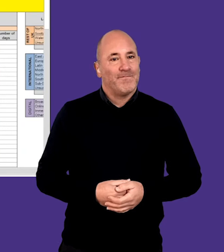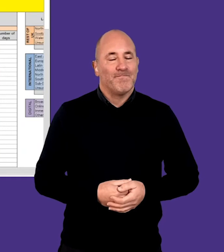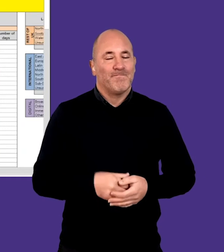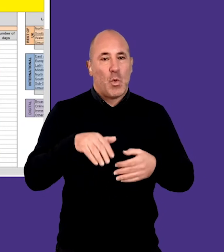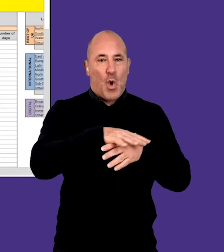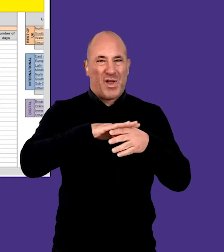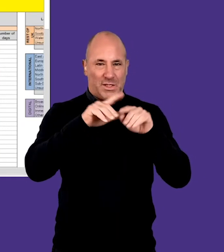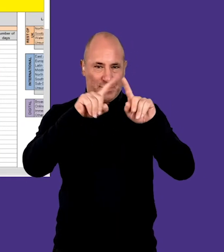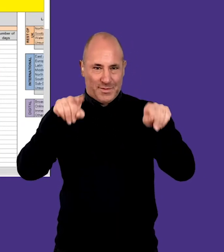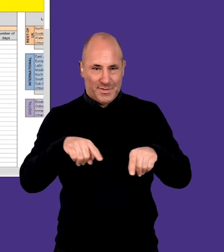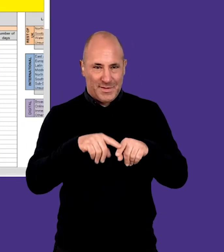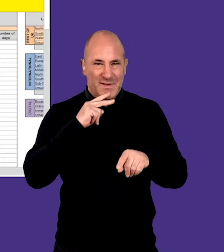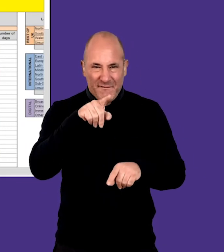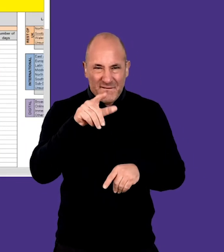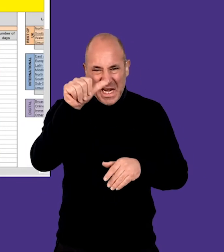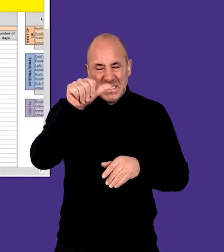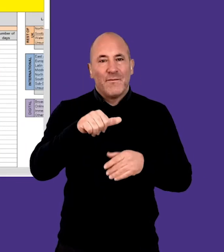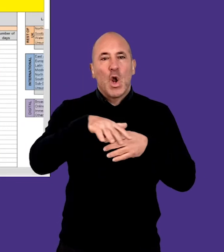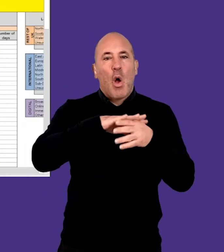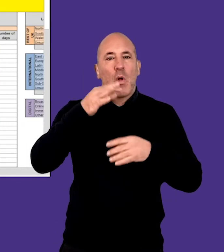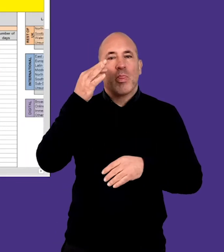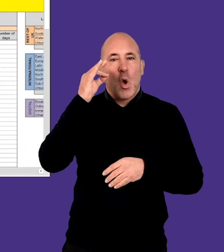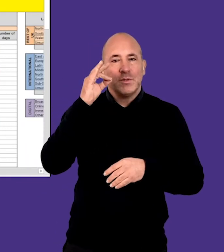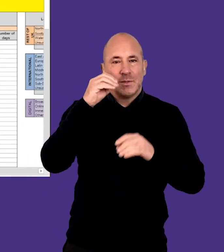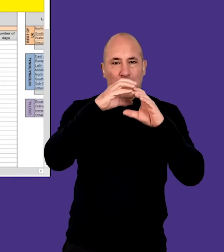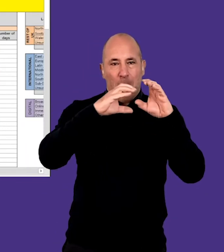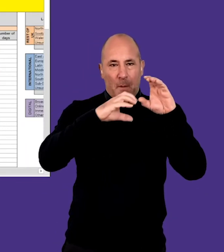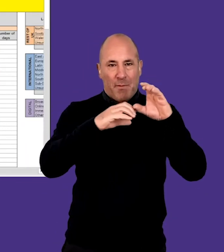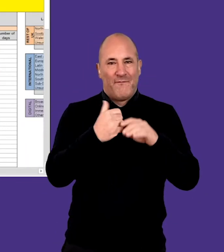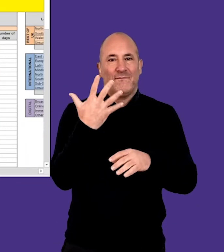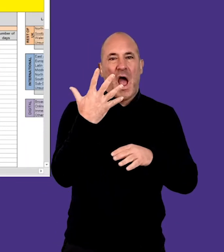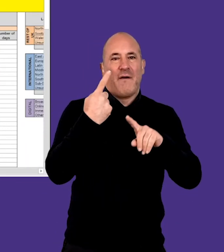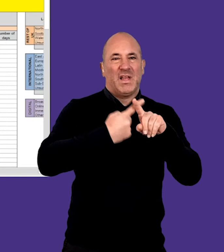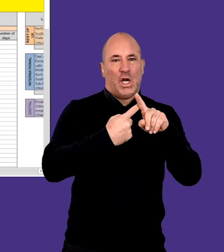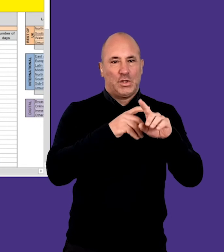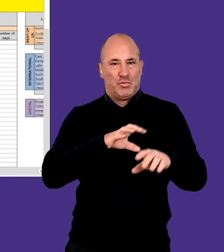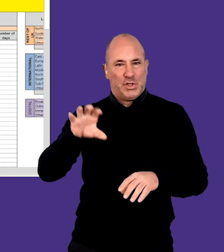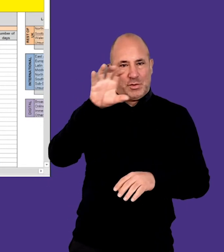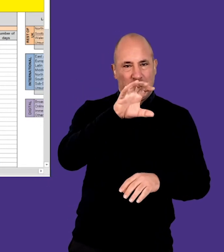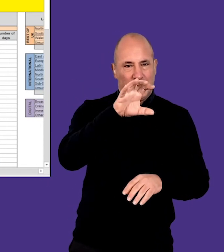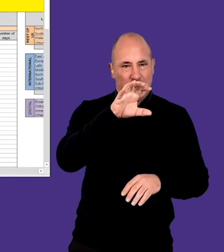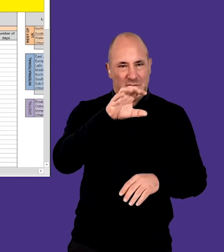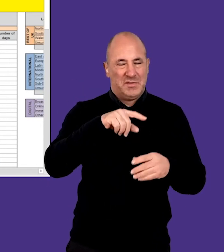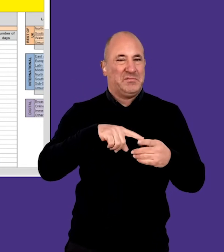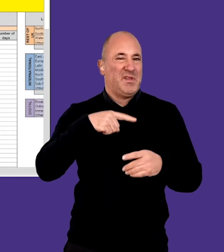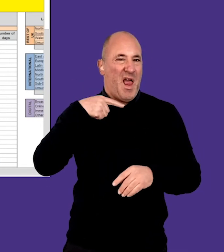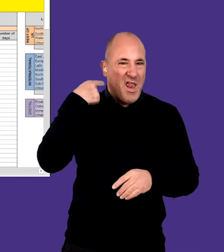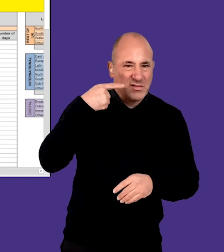On the location sheet, you'll see here that there are a list of local authorities split into the 5 English